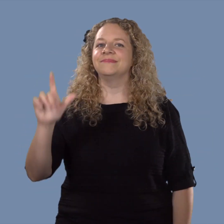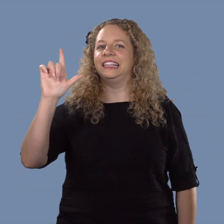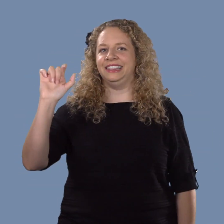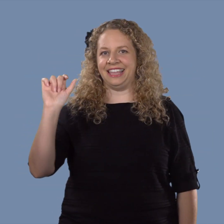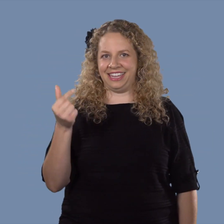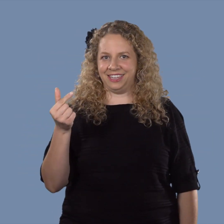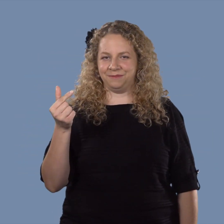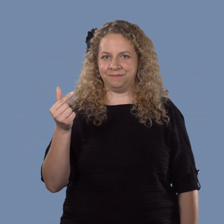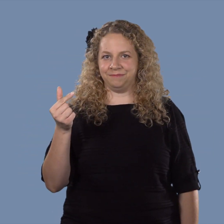leg,